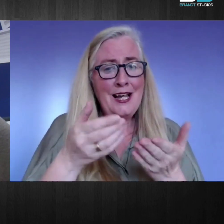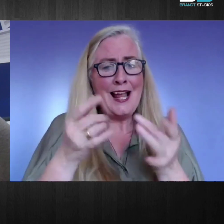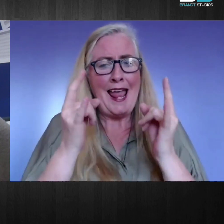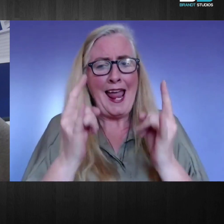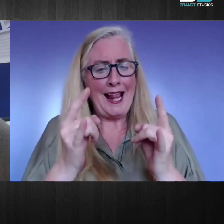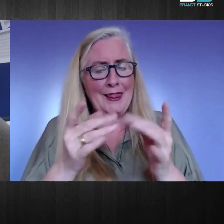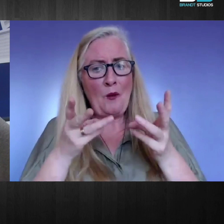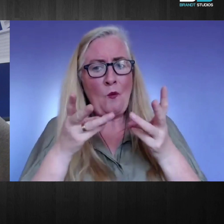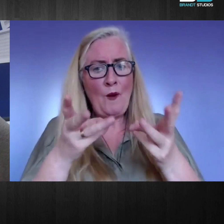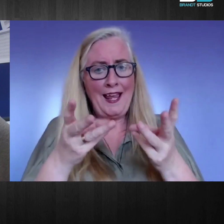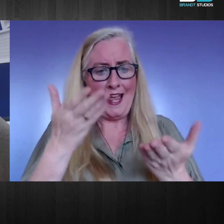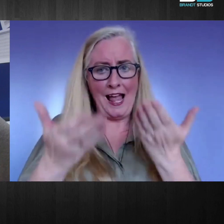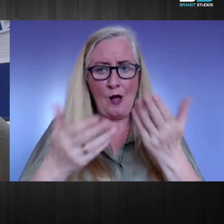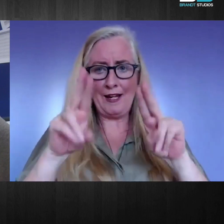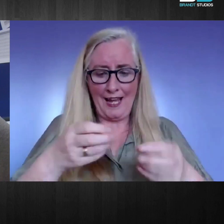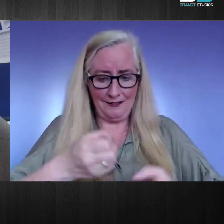and that